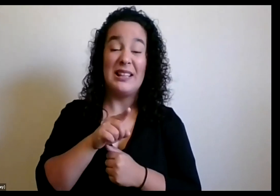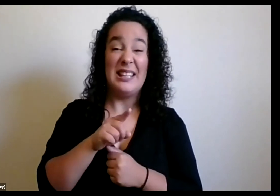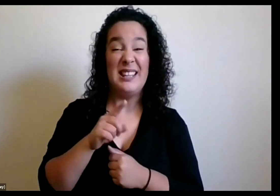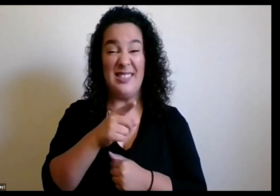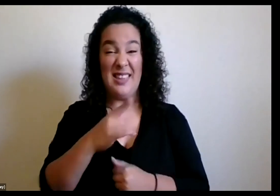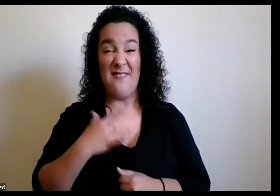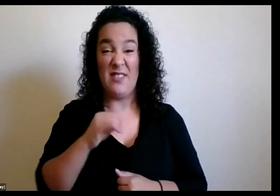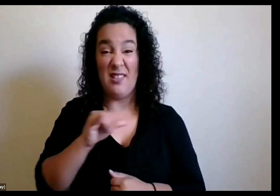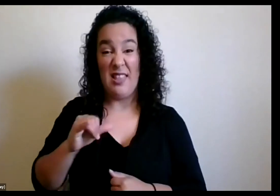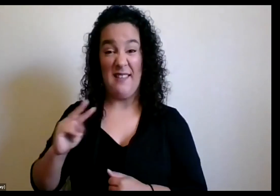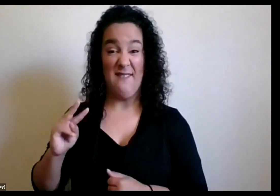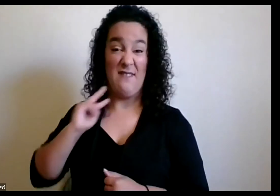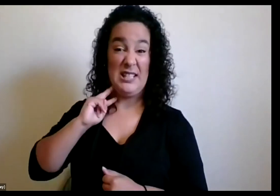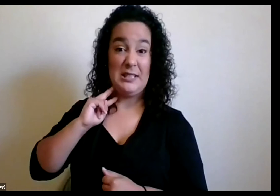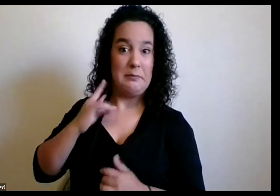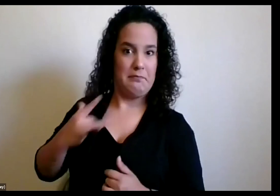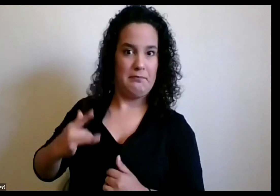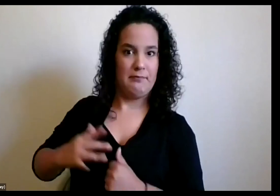that.